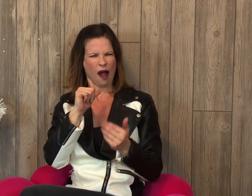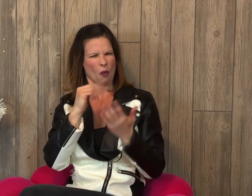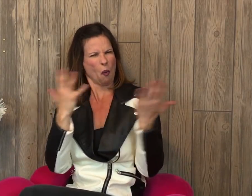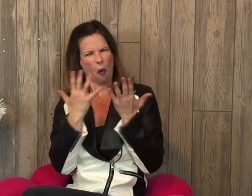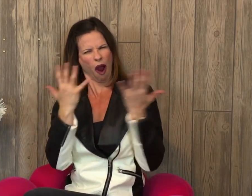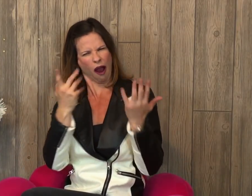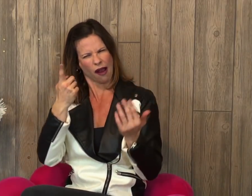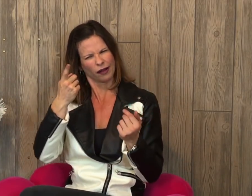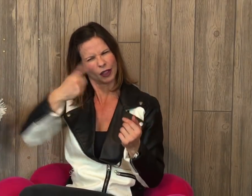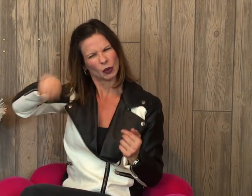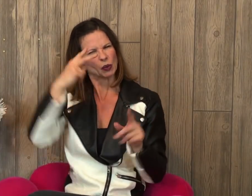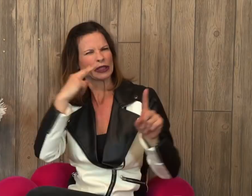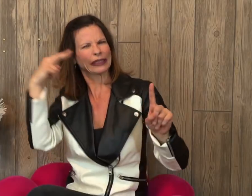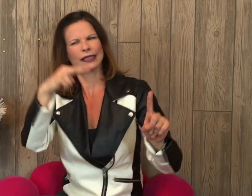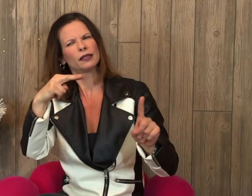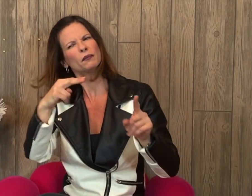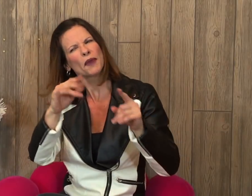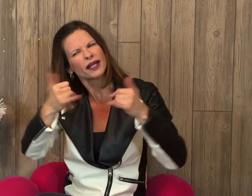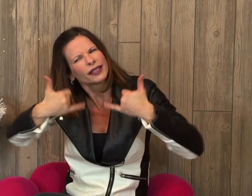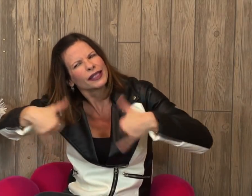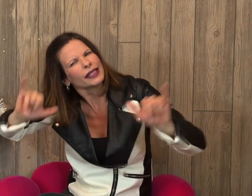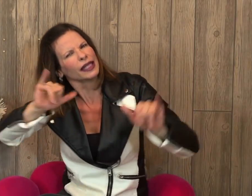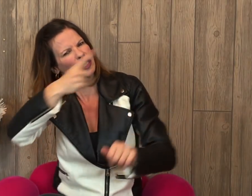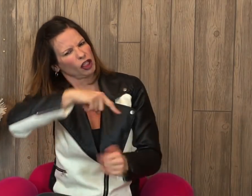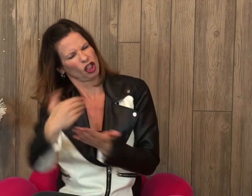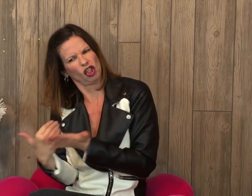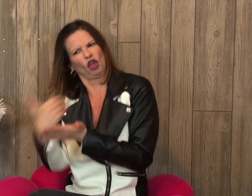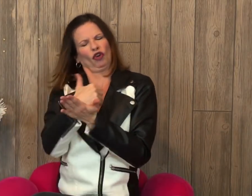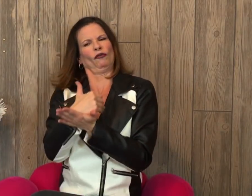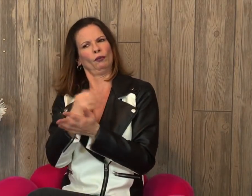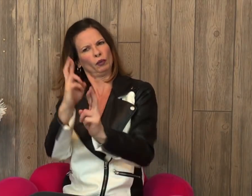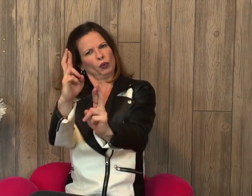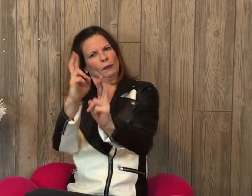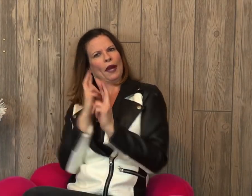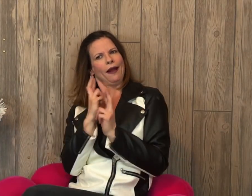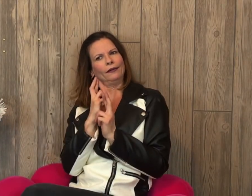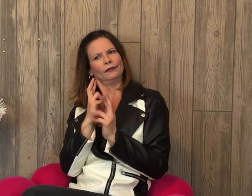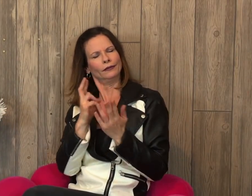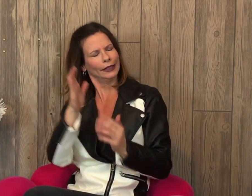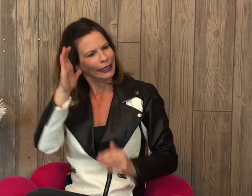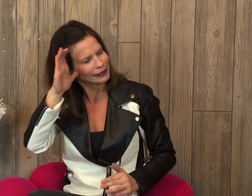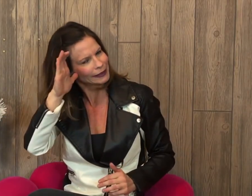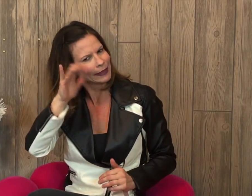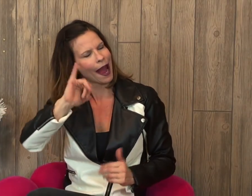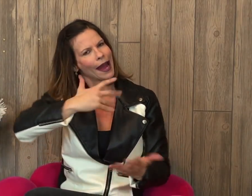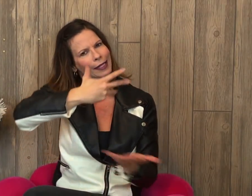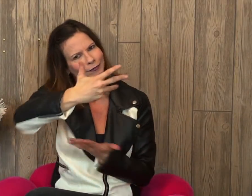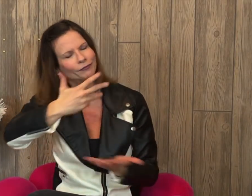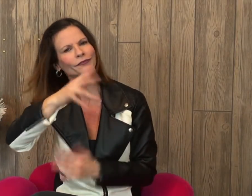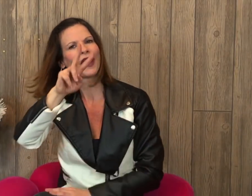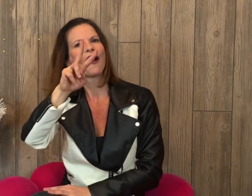communication, despite not agreeing or not being able to see it their way, despite it all, you still deserve to be